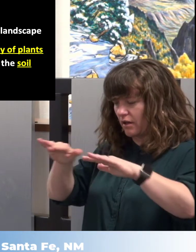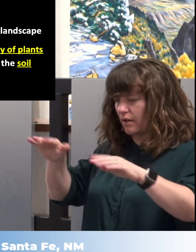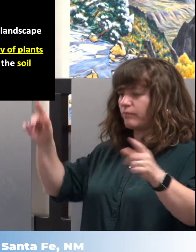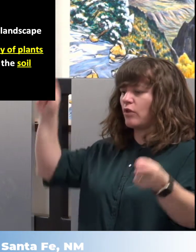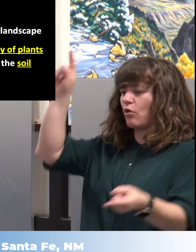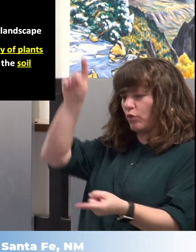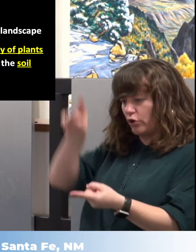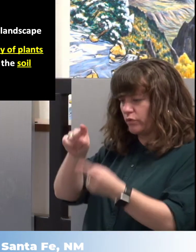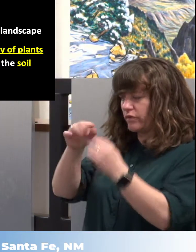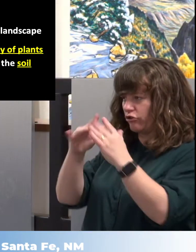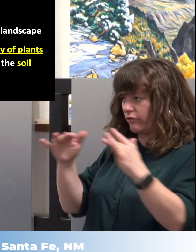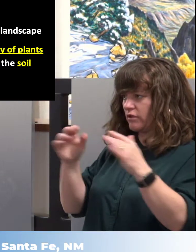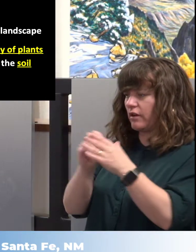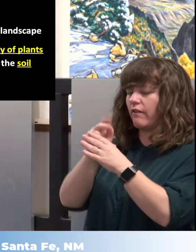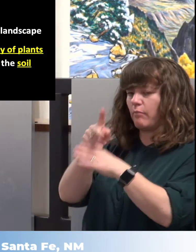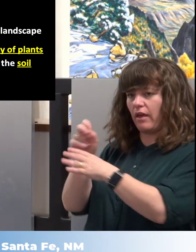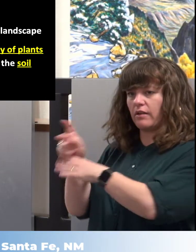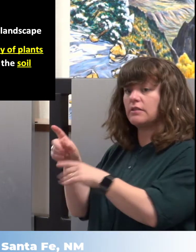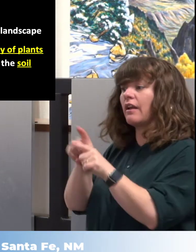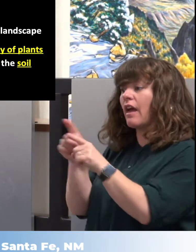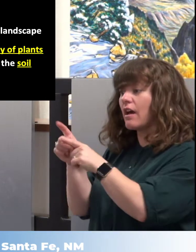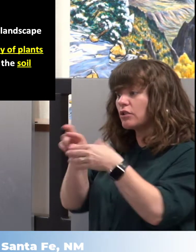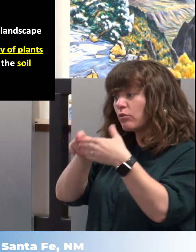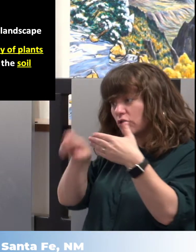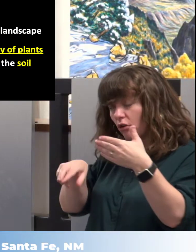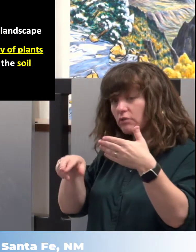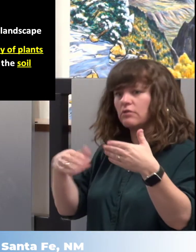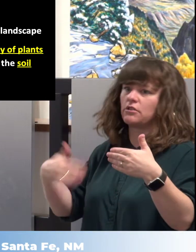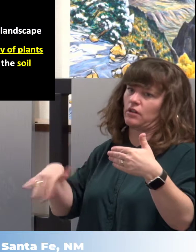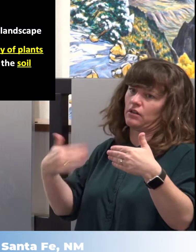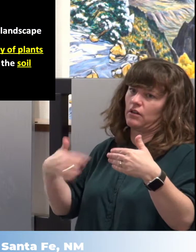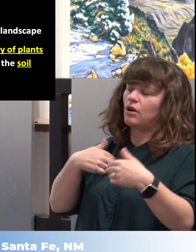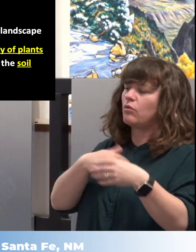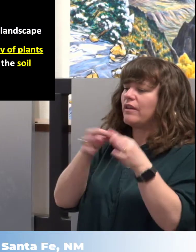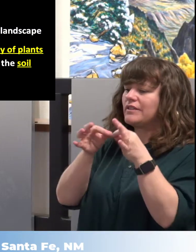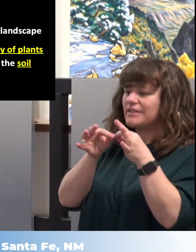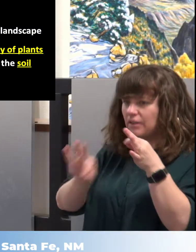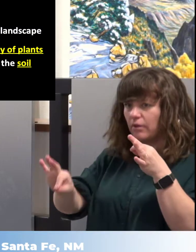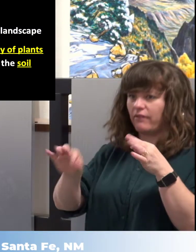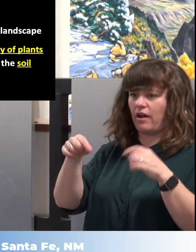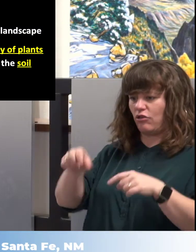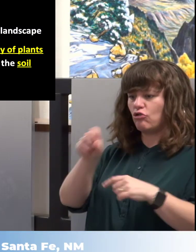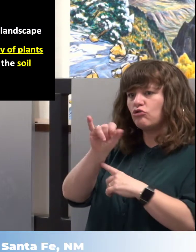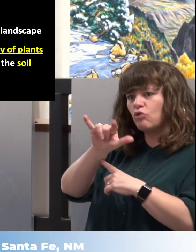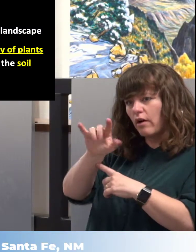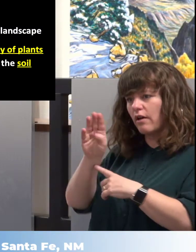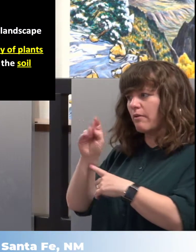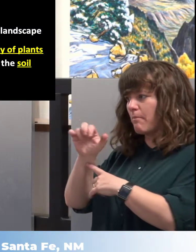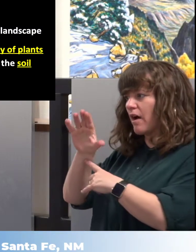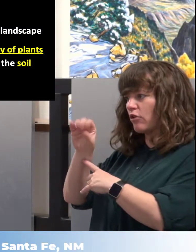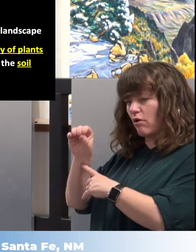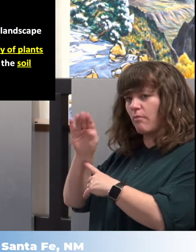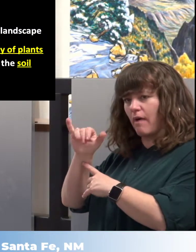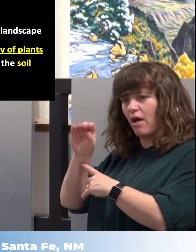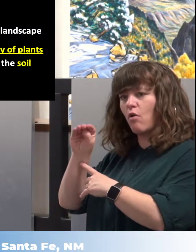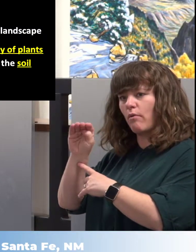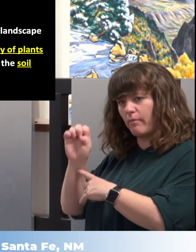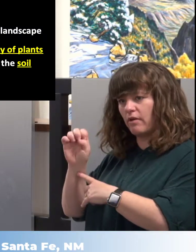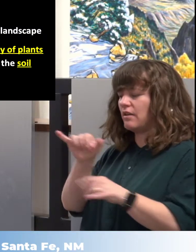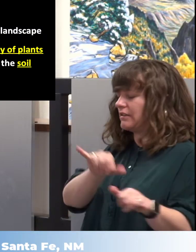as a result we have hugely simplified the soil microbiome in the same way in the human health